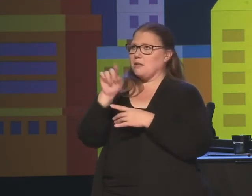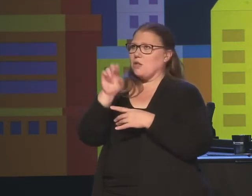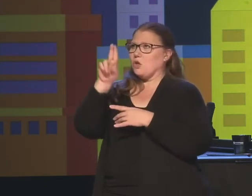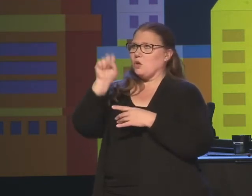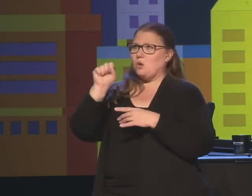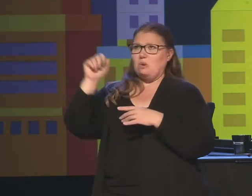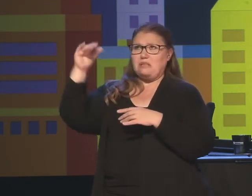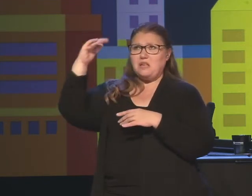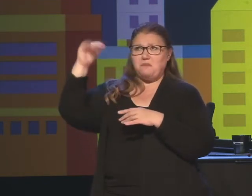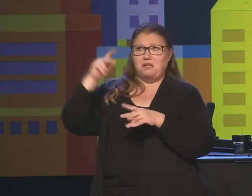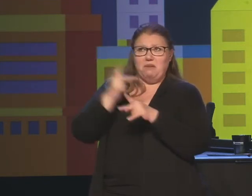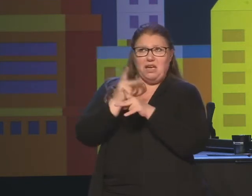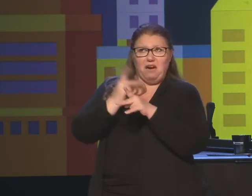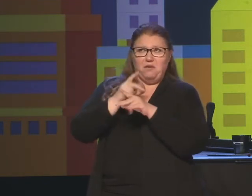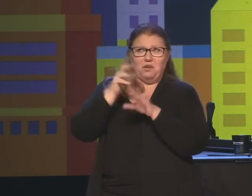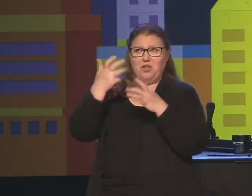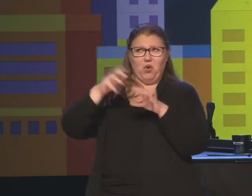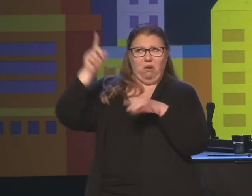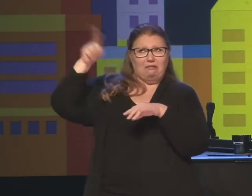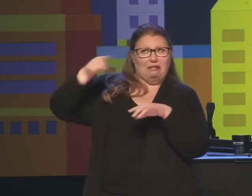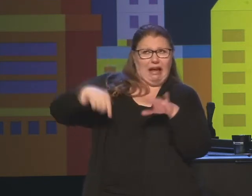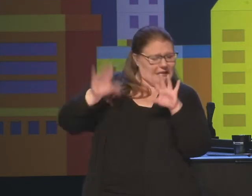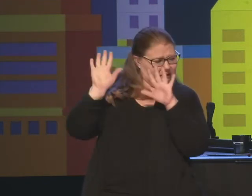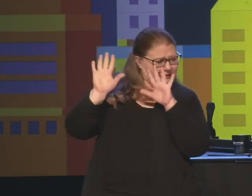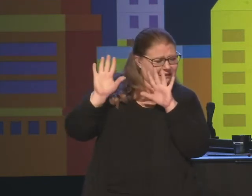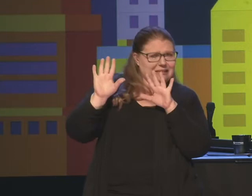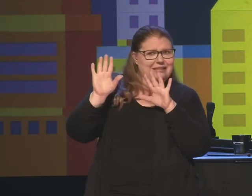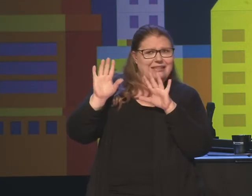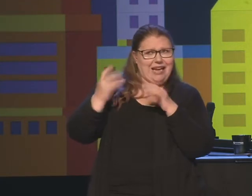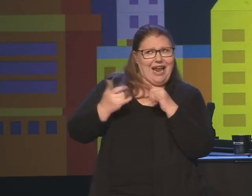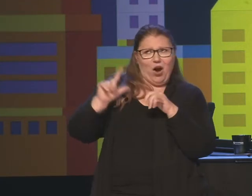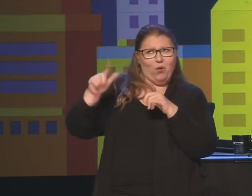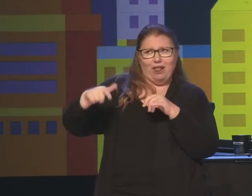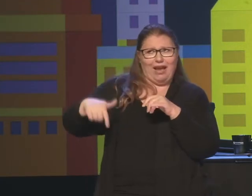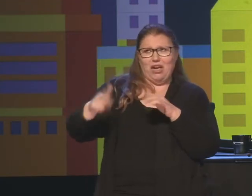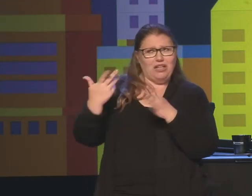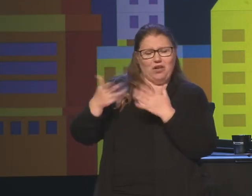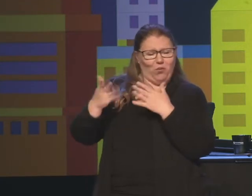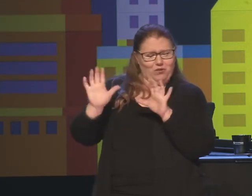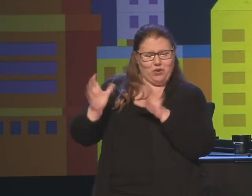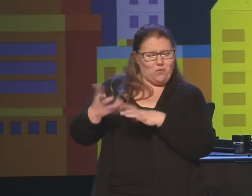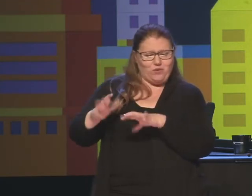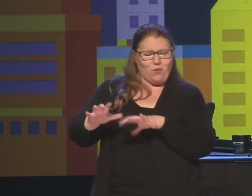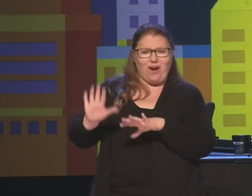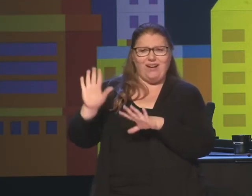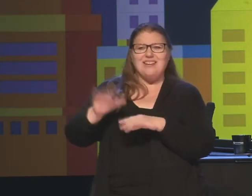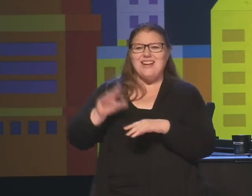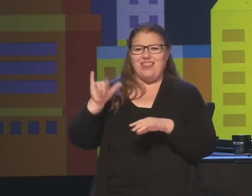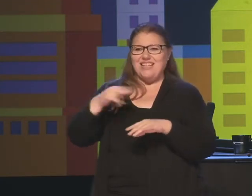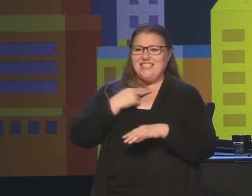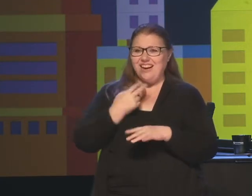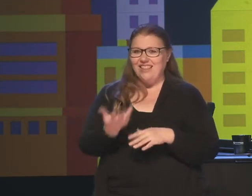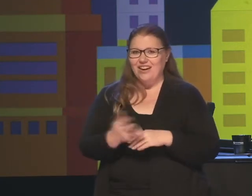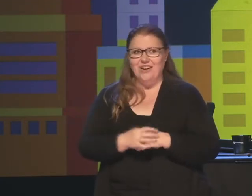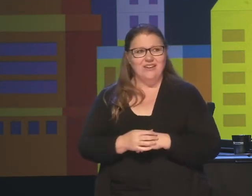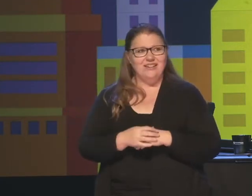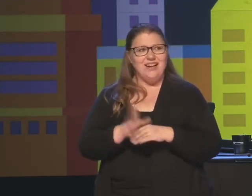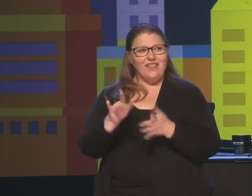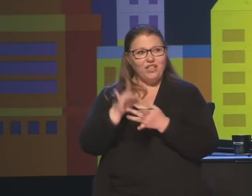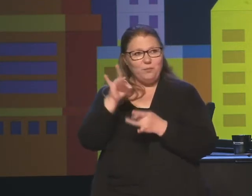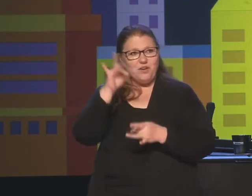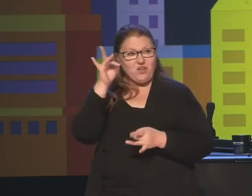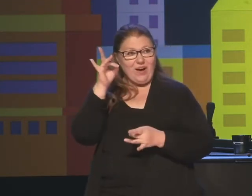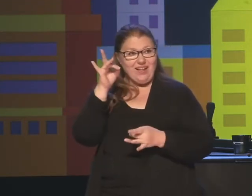got to be careful. I don't want one of those lightning bolts coming for me now or later. And it just kind of gets stuck there. And let me tell you what, this